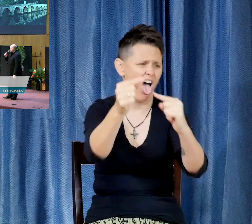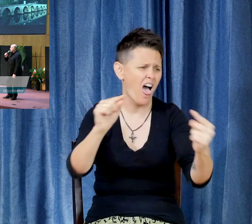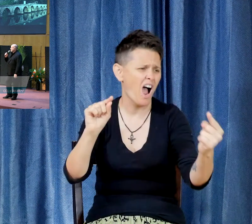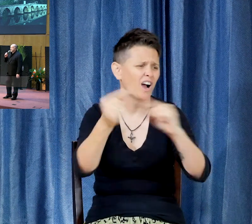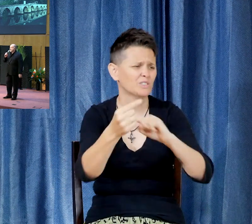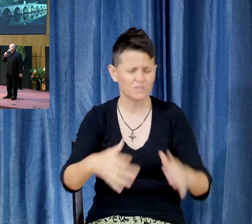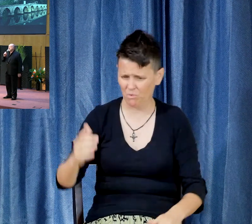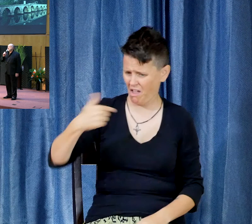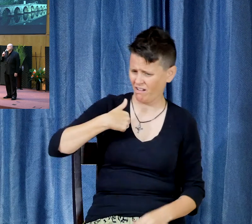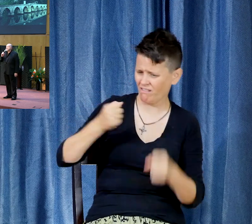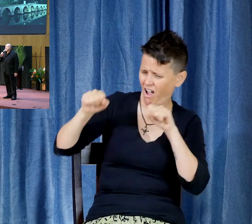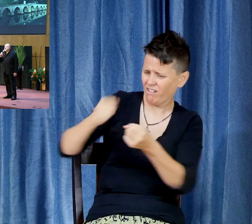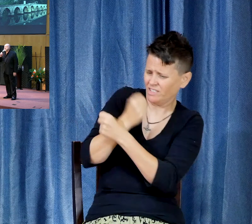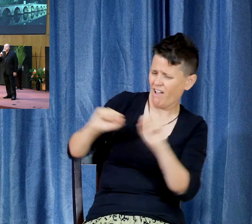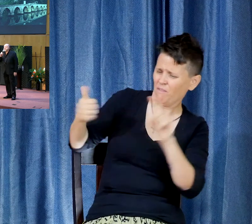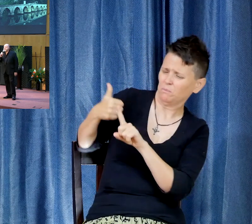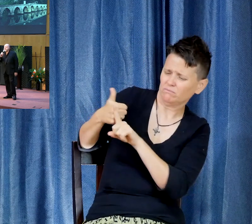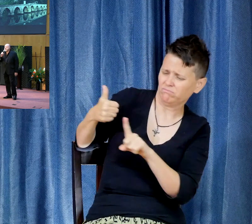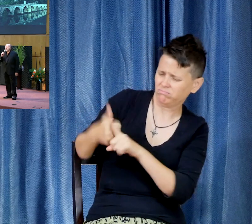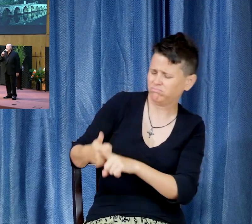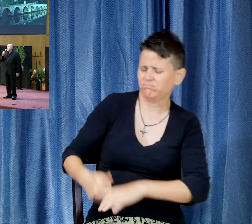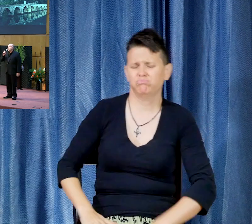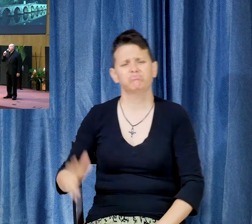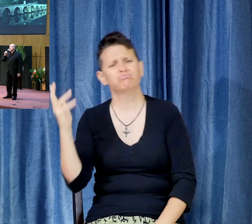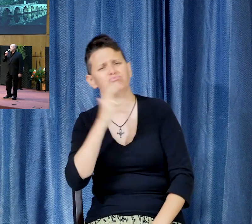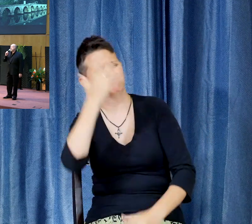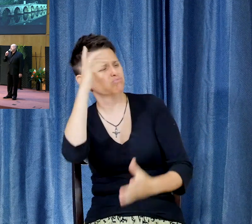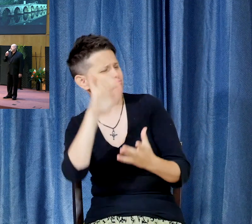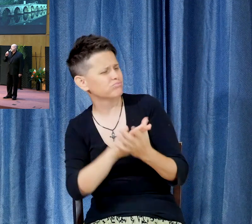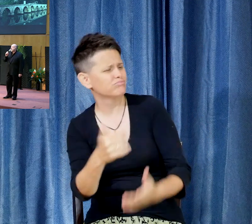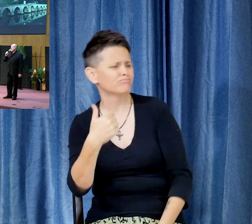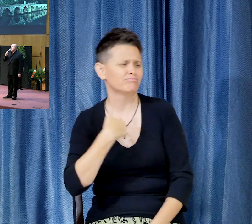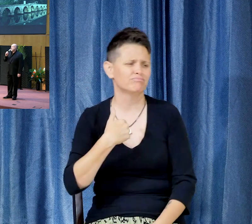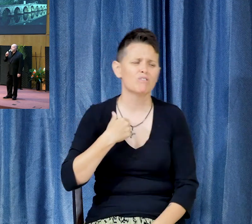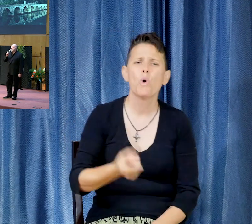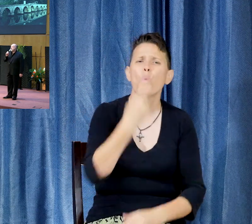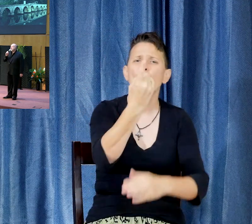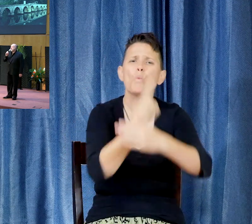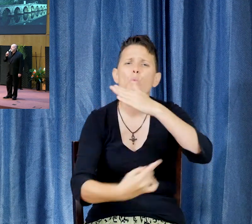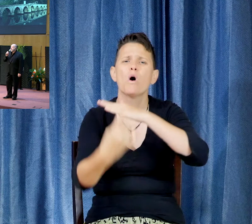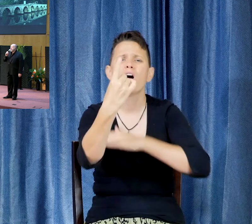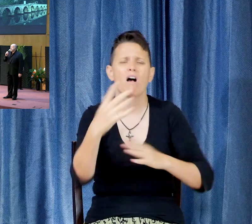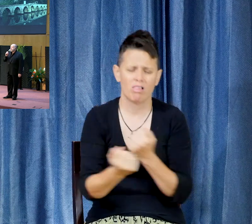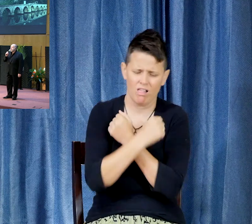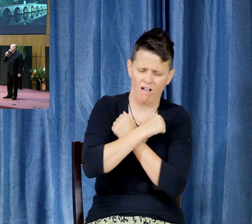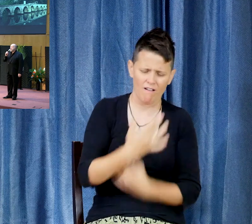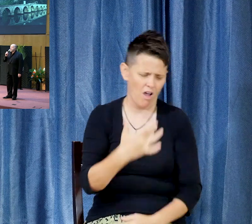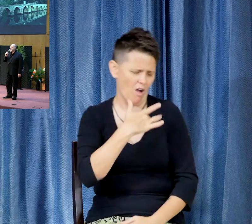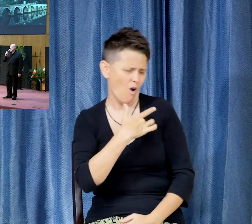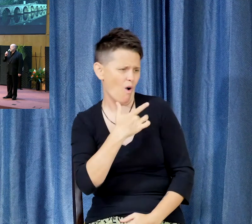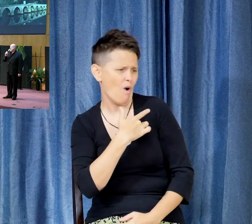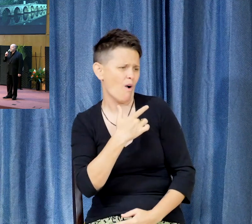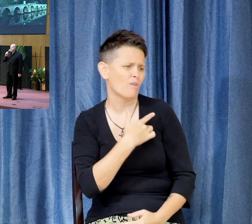to save his own? Believe me, one love. What about the one